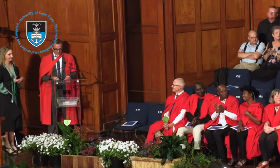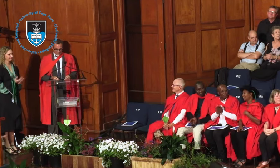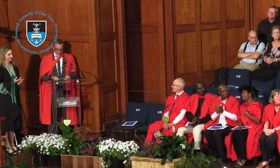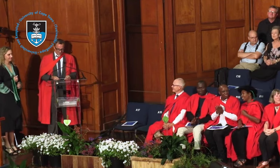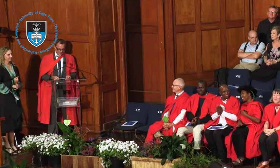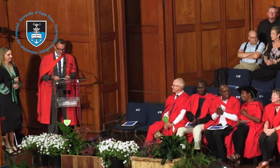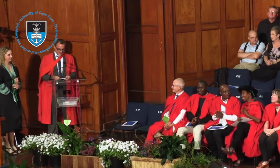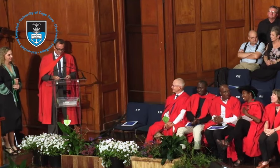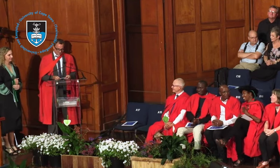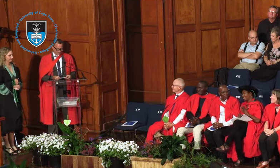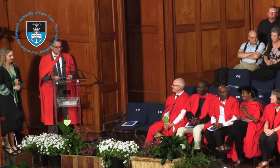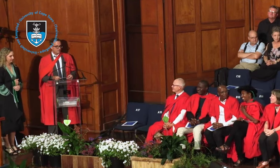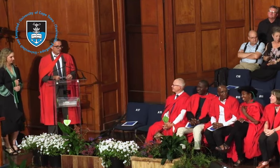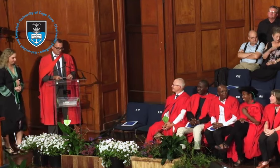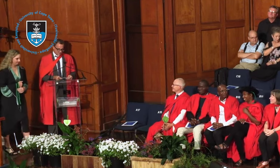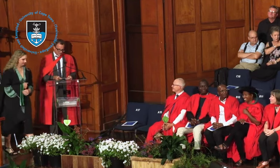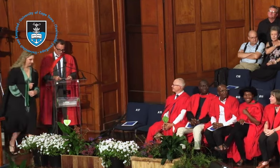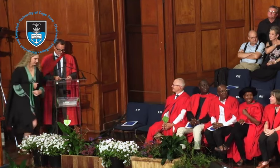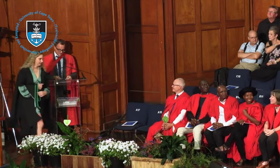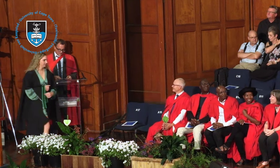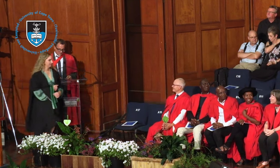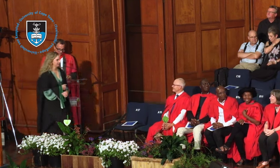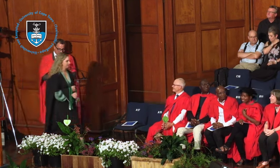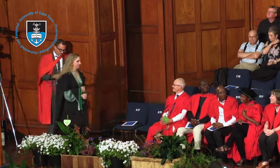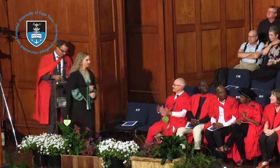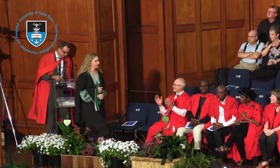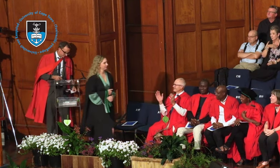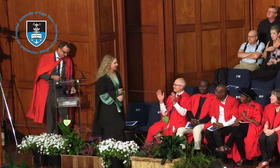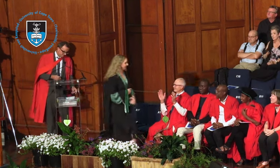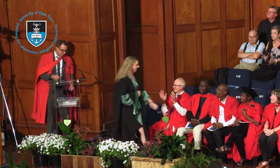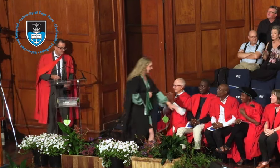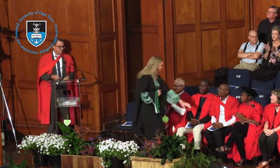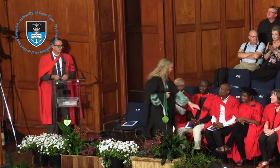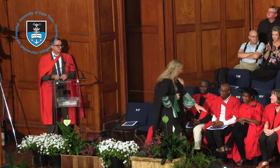For a Bachelor of Science, Honors in Property Studies, Hannah Lee Folker.